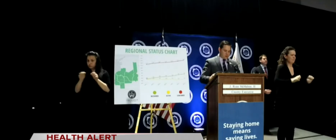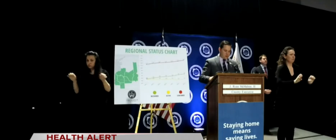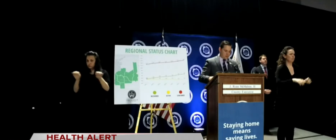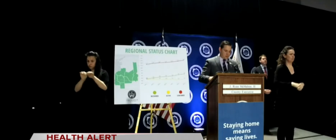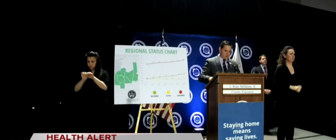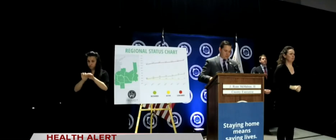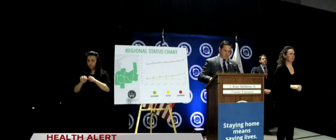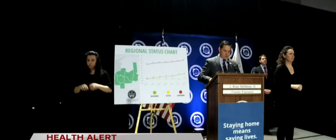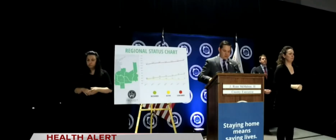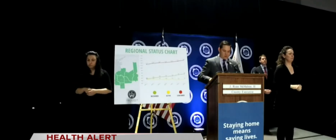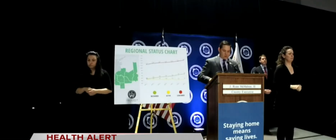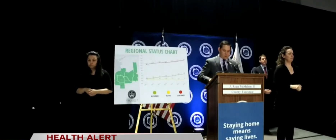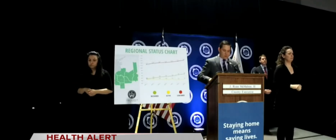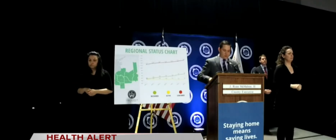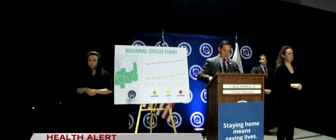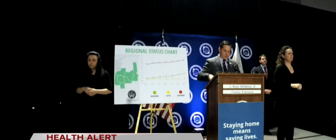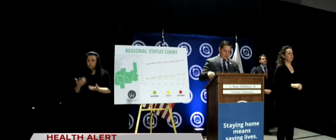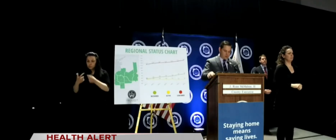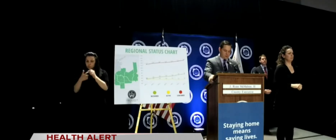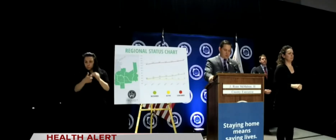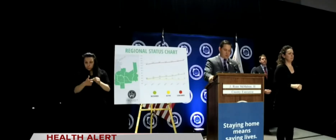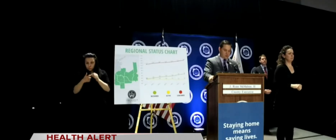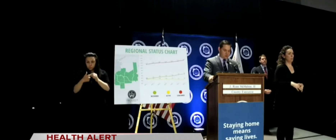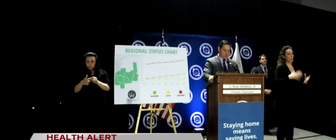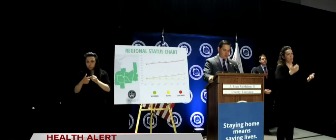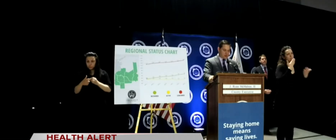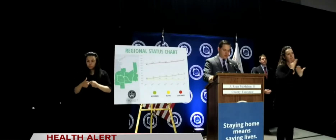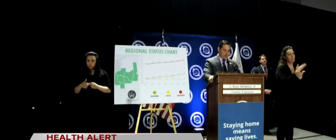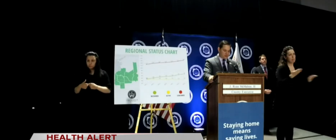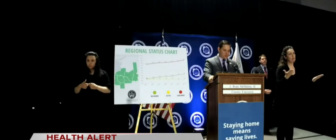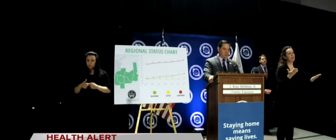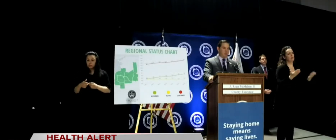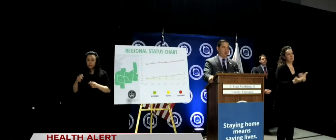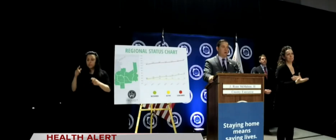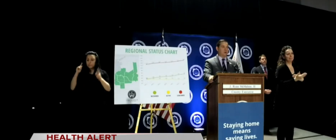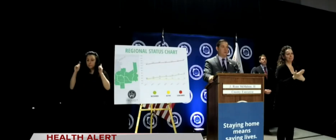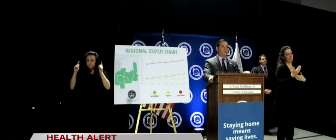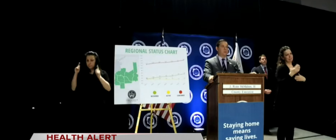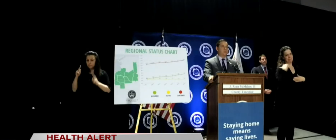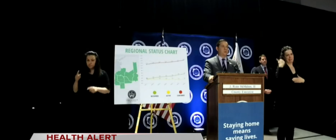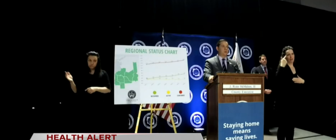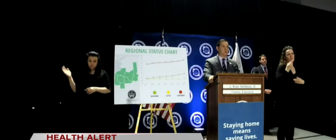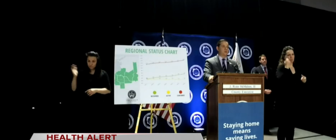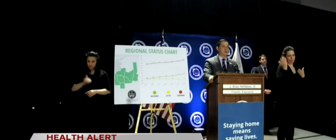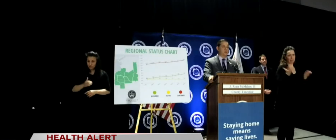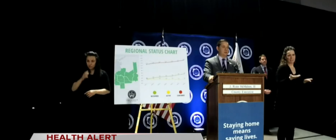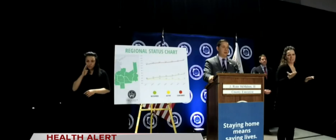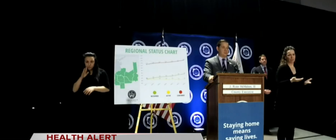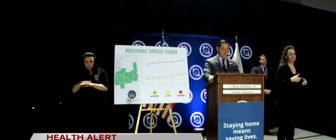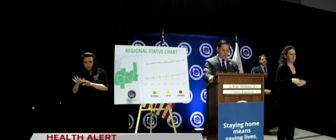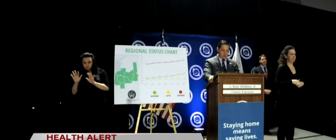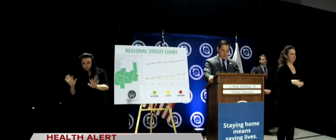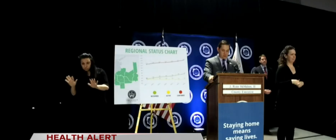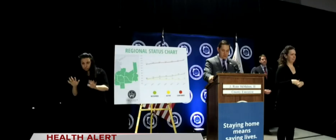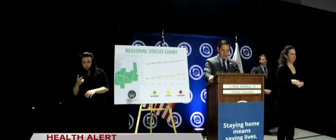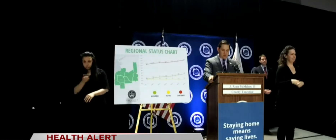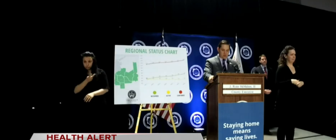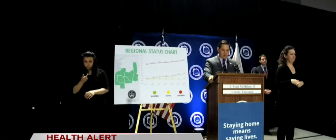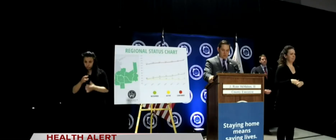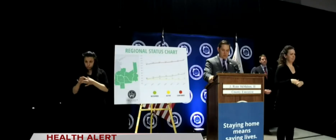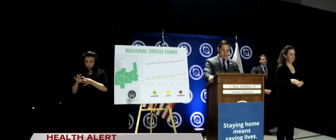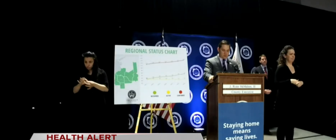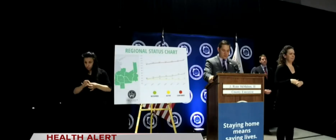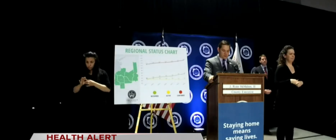I want to thank the mayor for being here and all the work he's done. I can't ask for a better partner through these unprecedented times than